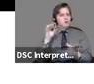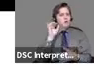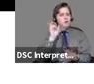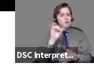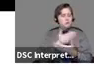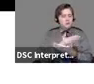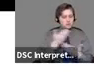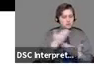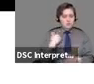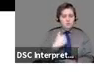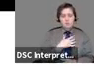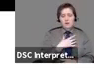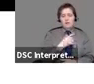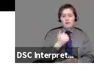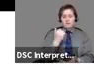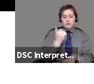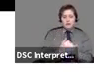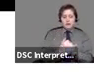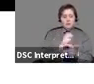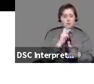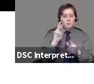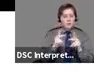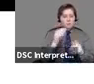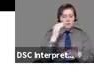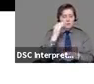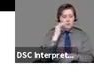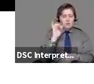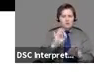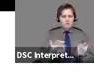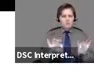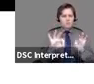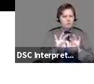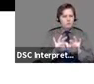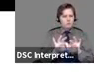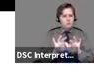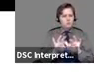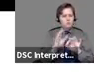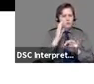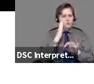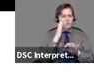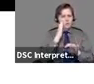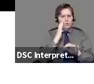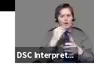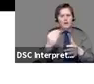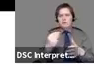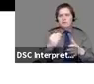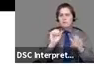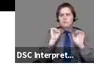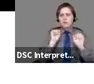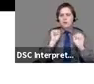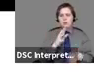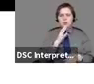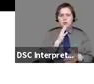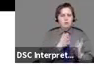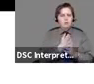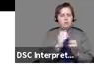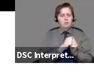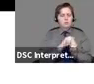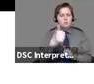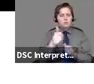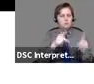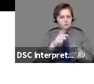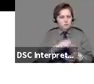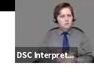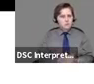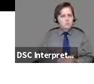that we like to help individuals know that is important to know and be able to talk through with other people.